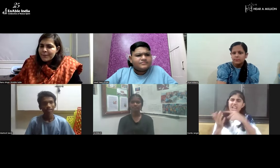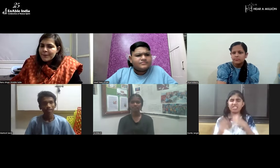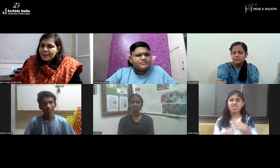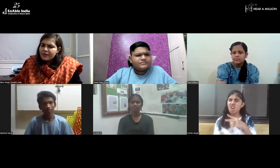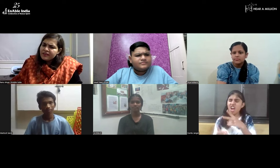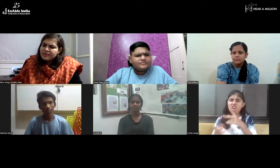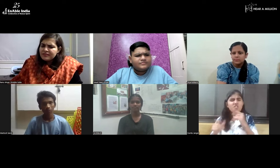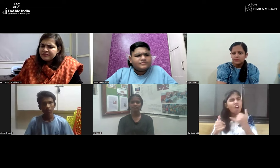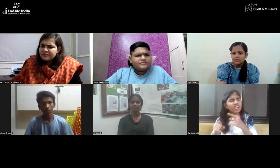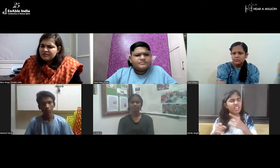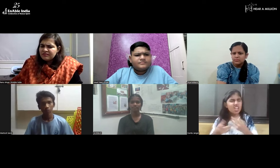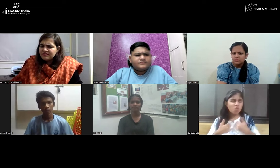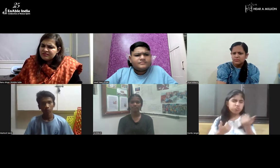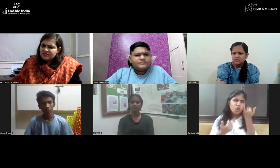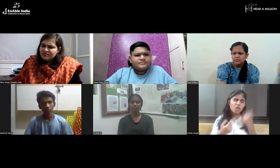Meet.